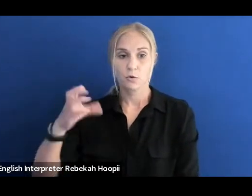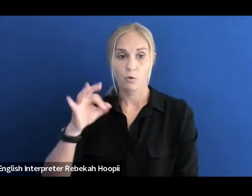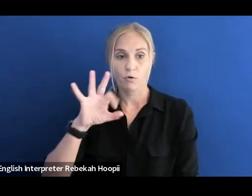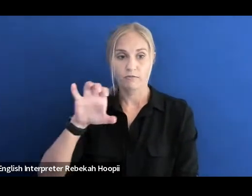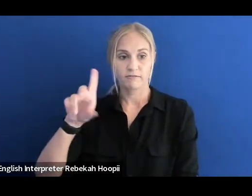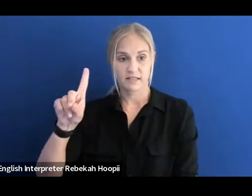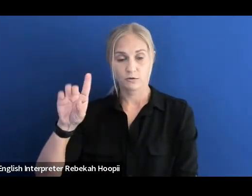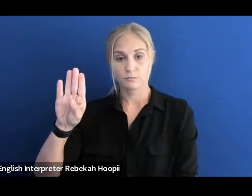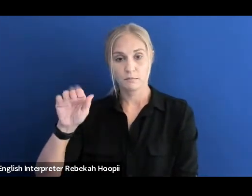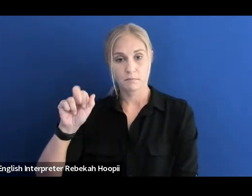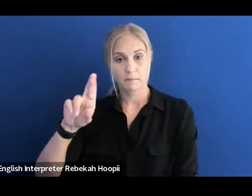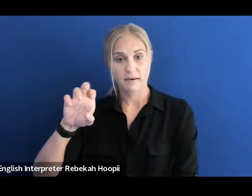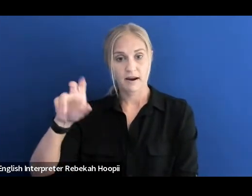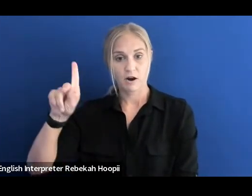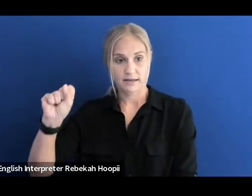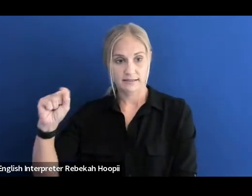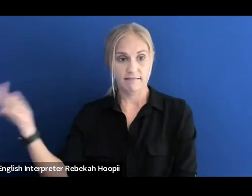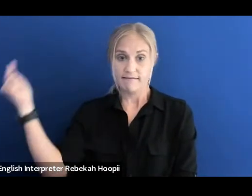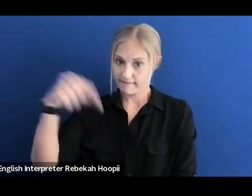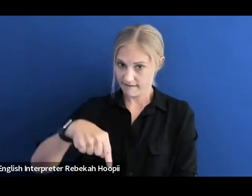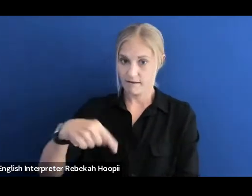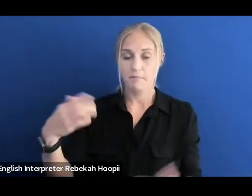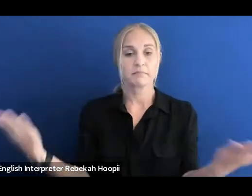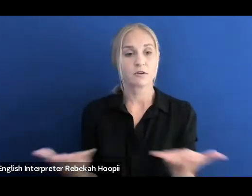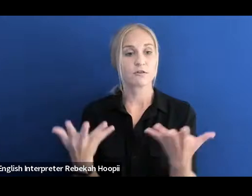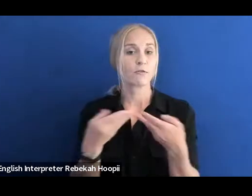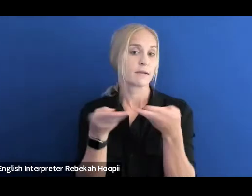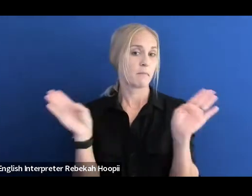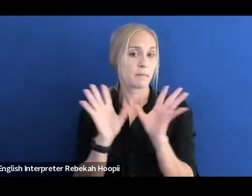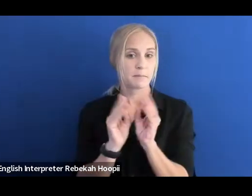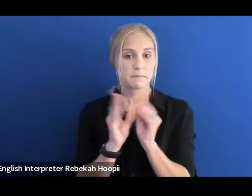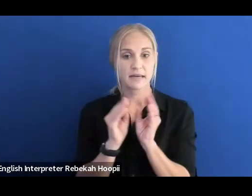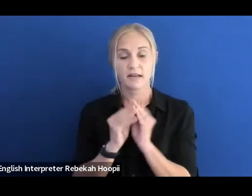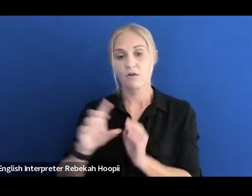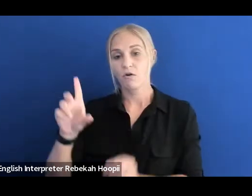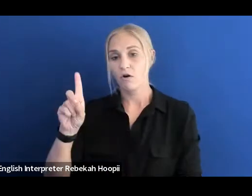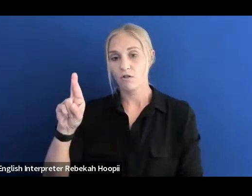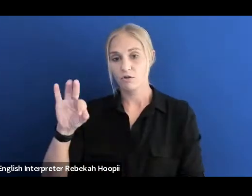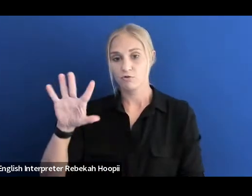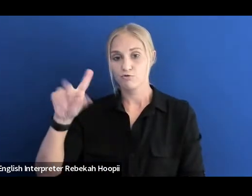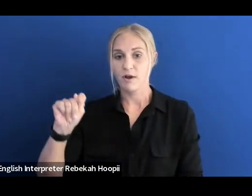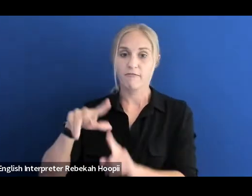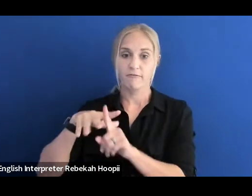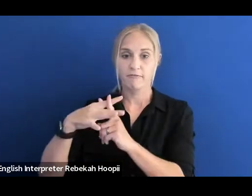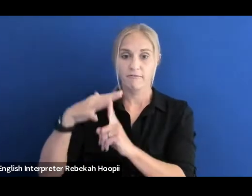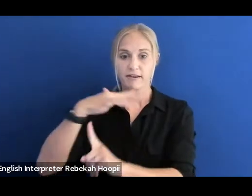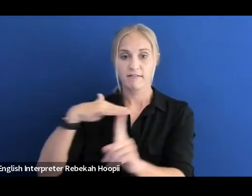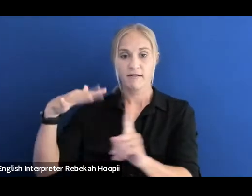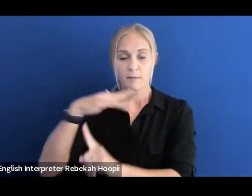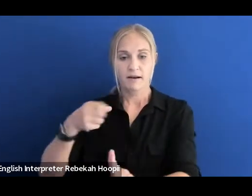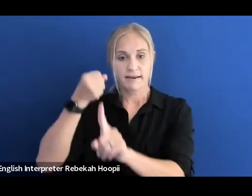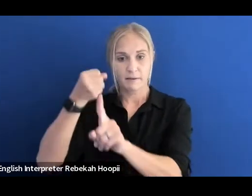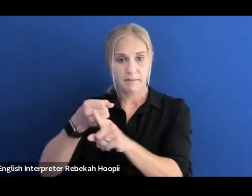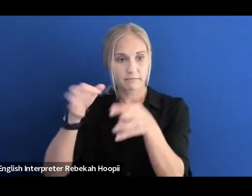here for this public meeting on the draft environmental impact statement on the